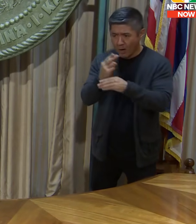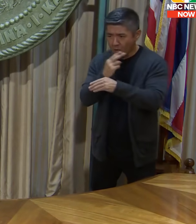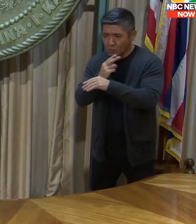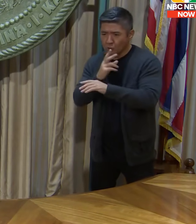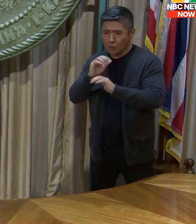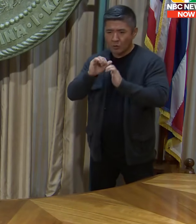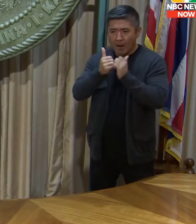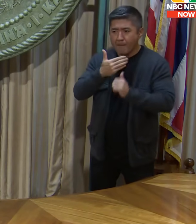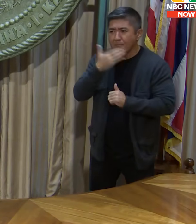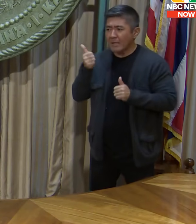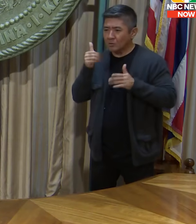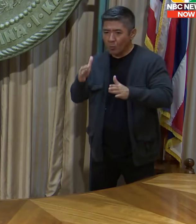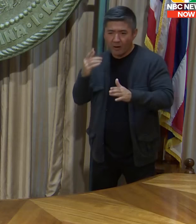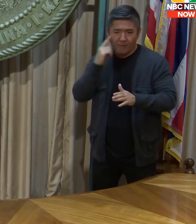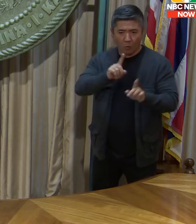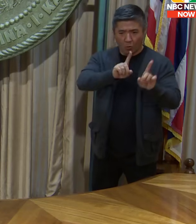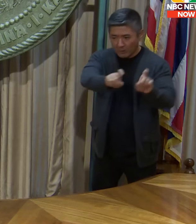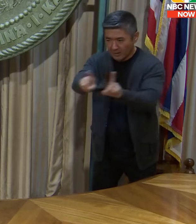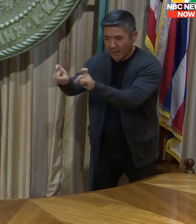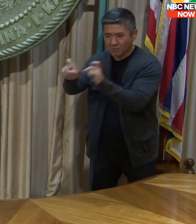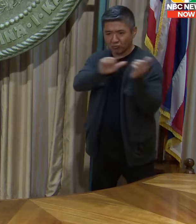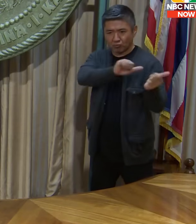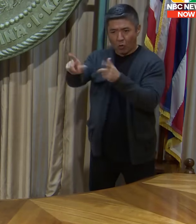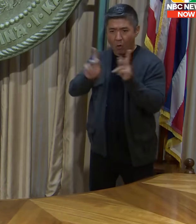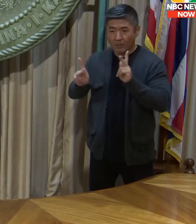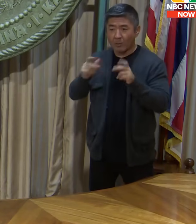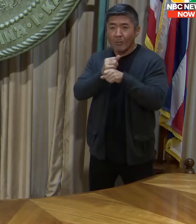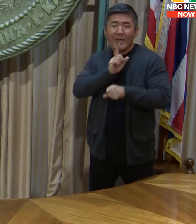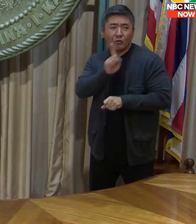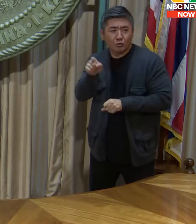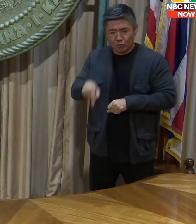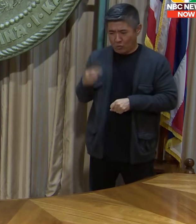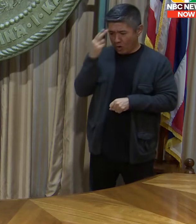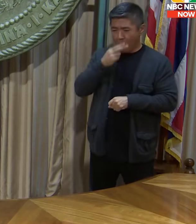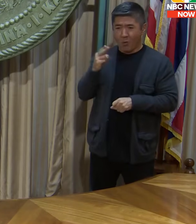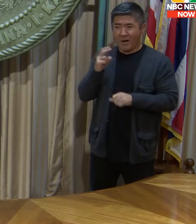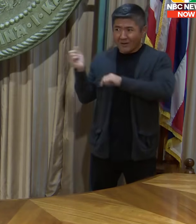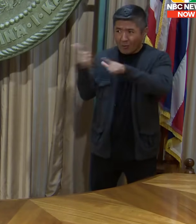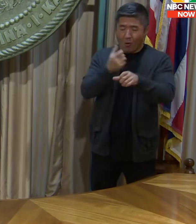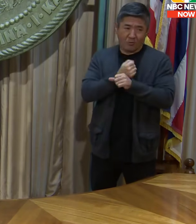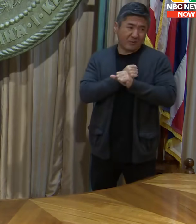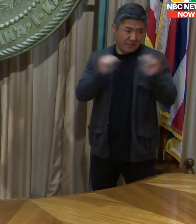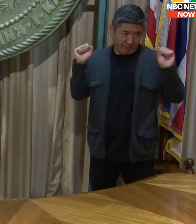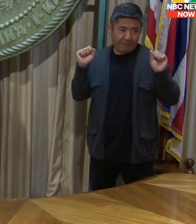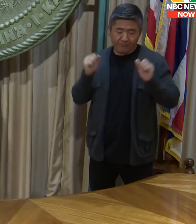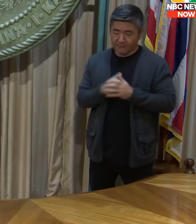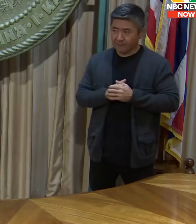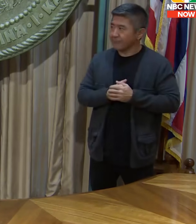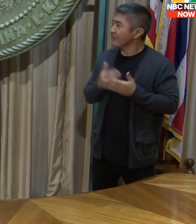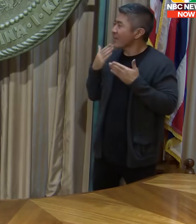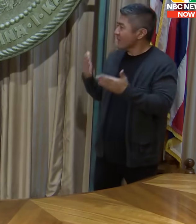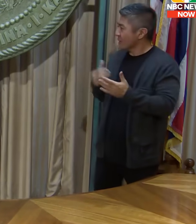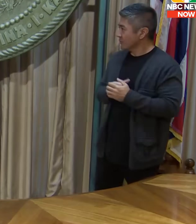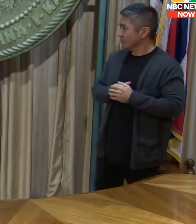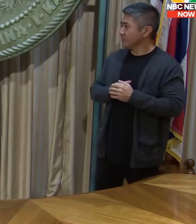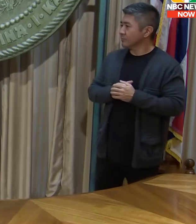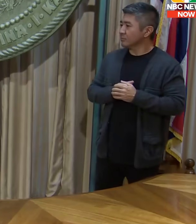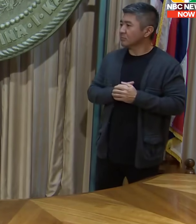most appropriate way to ensure the safety and well-being of our community. Okay, thank you very much, Governor.